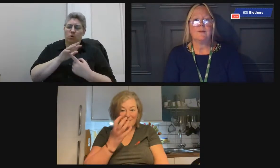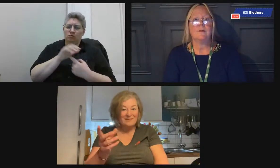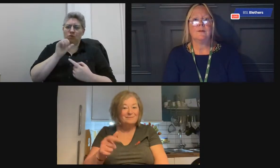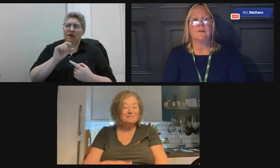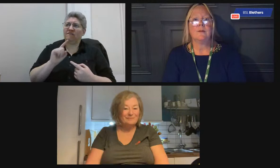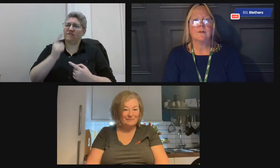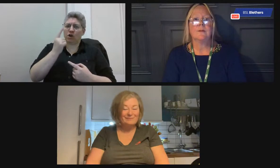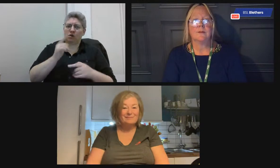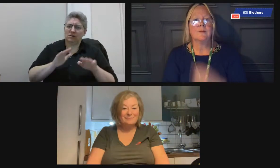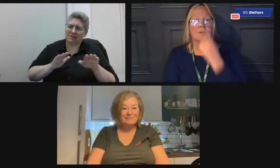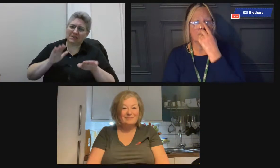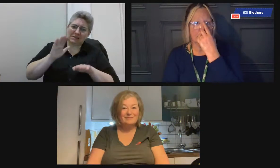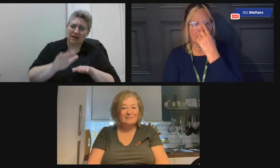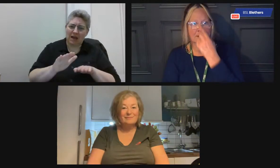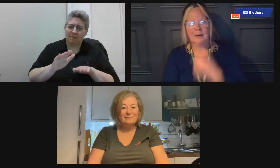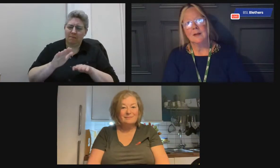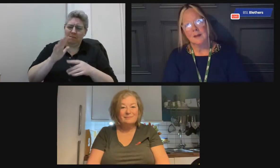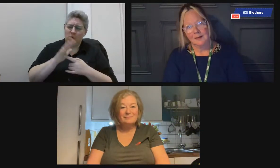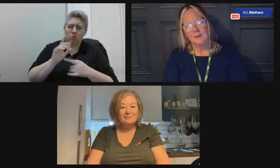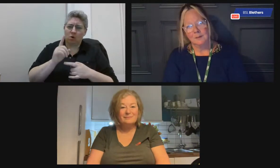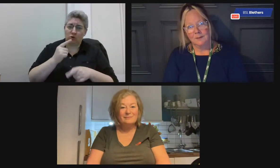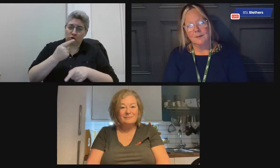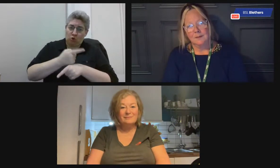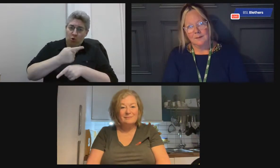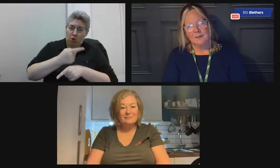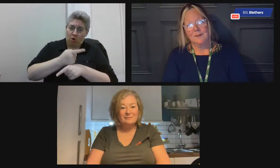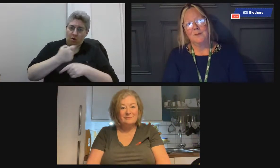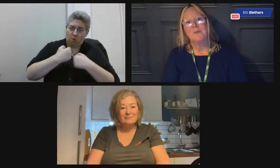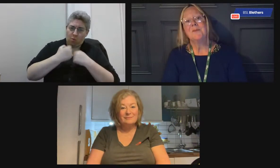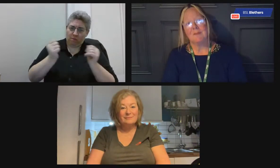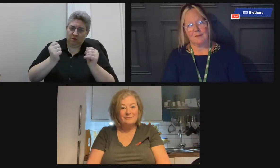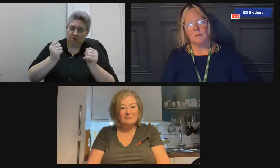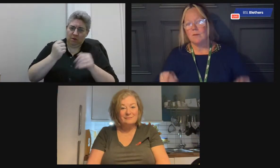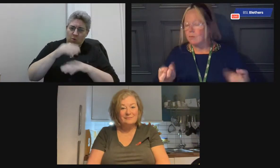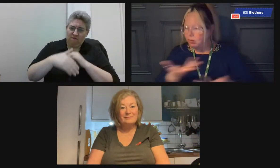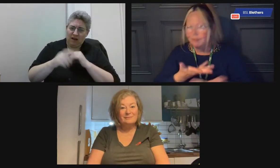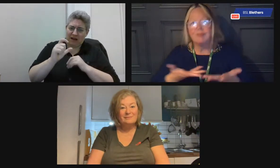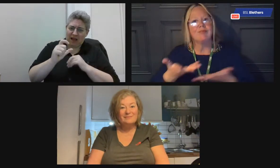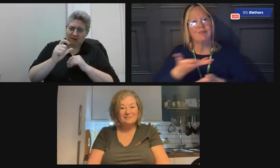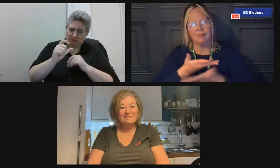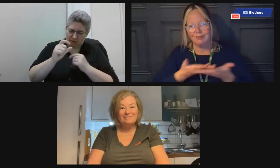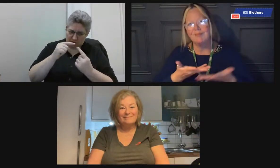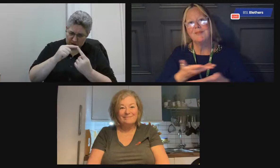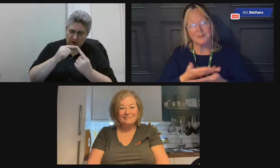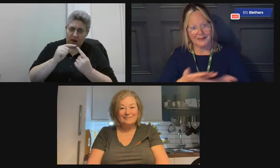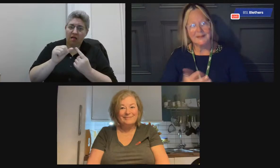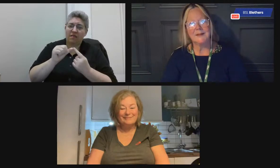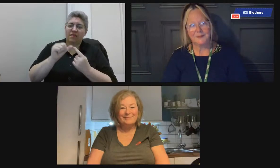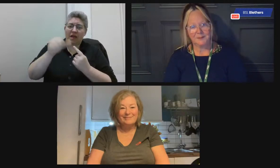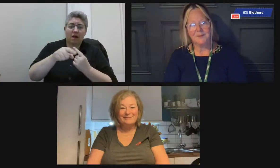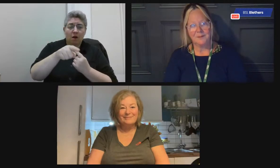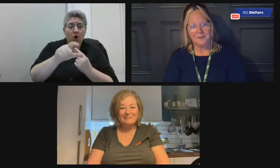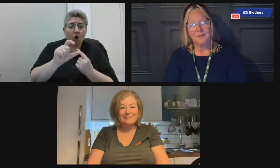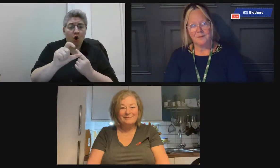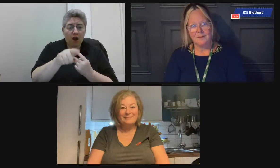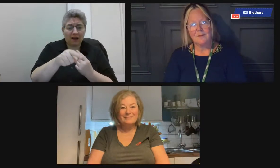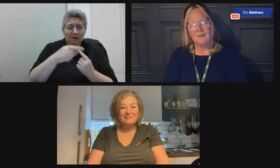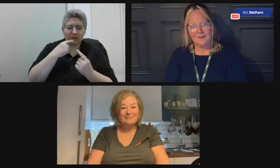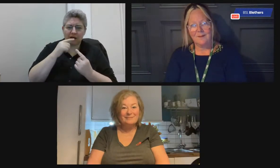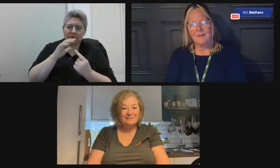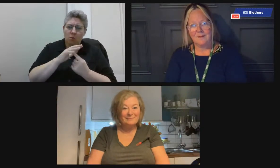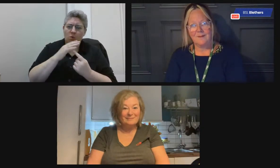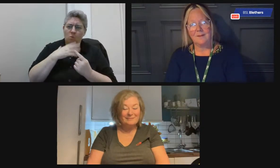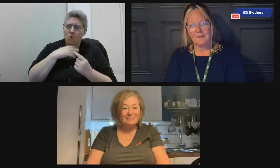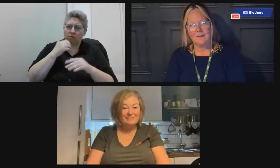you. And I think you're absolutely right. The first step and the most important step is talking and having that